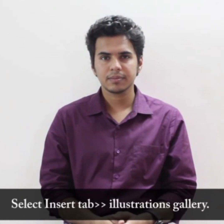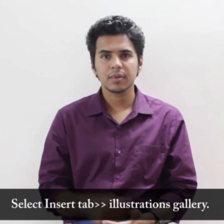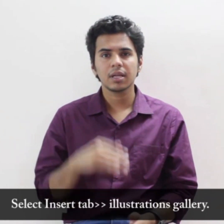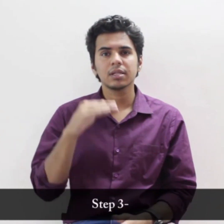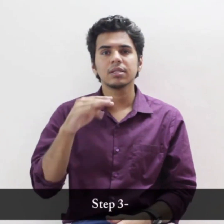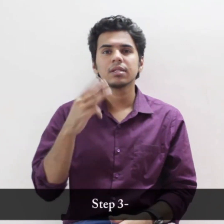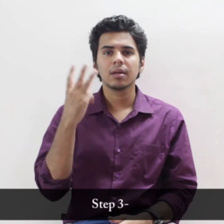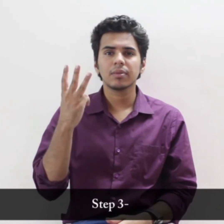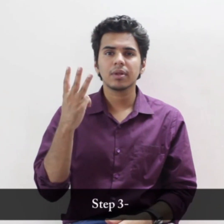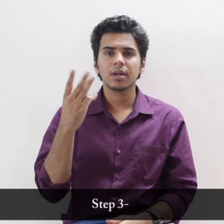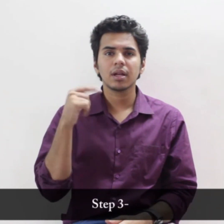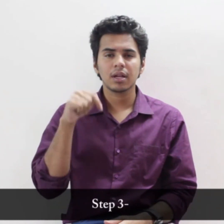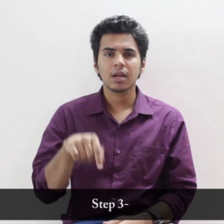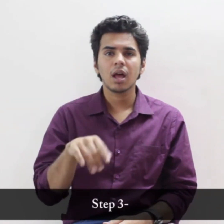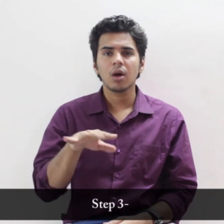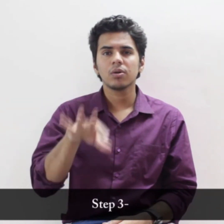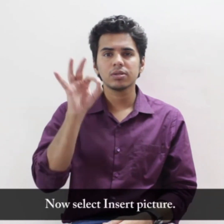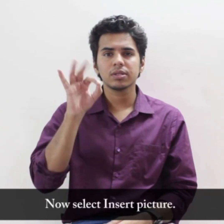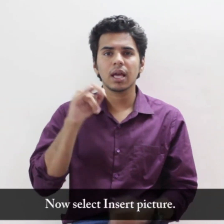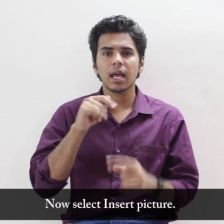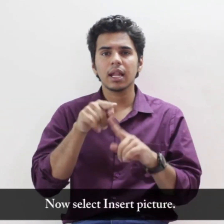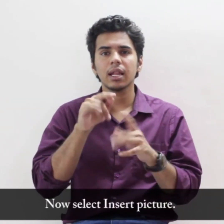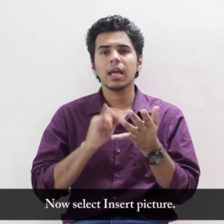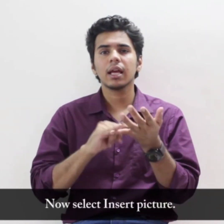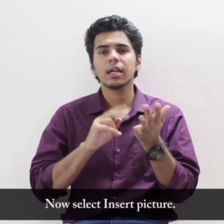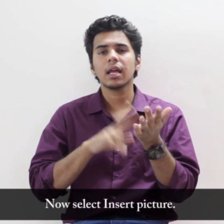Step 3. Now select Insert Picture.